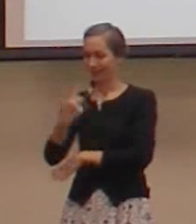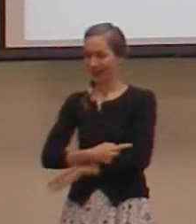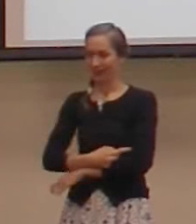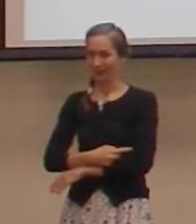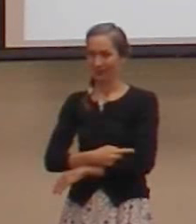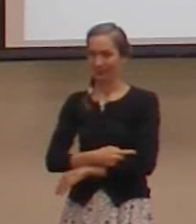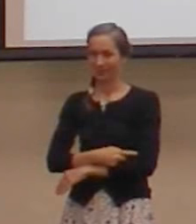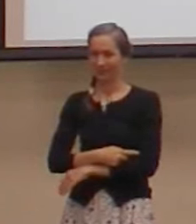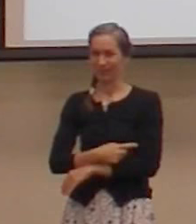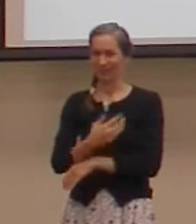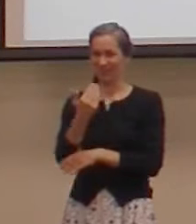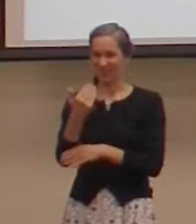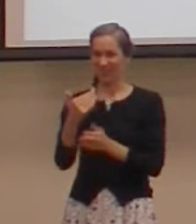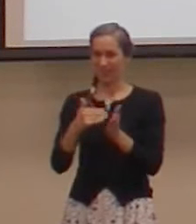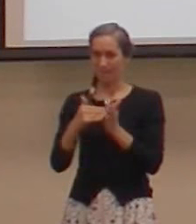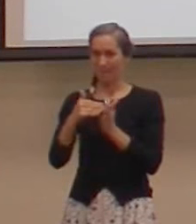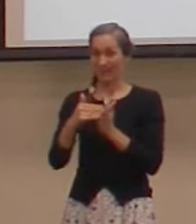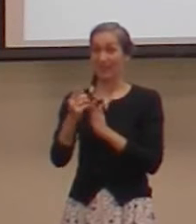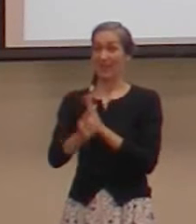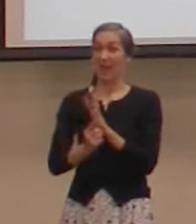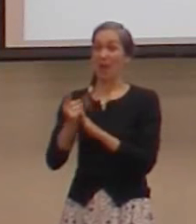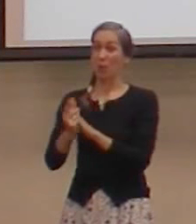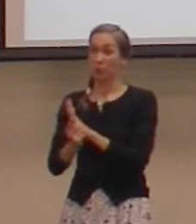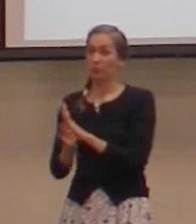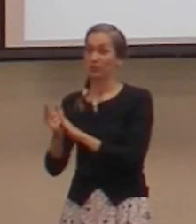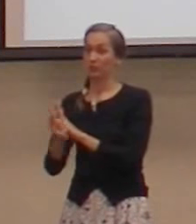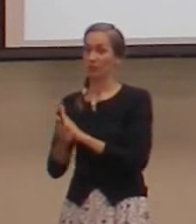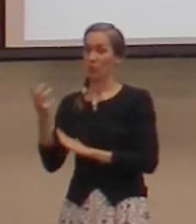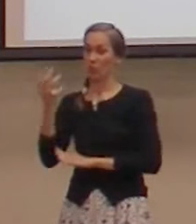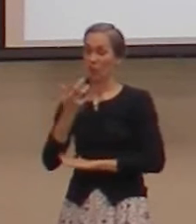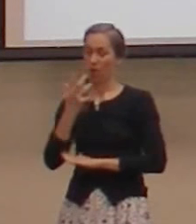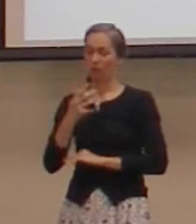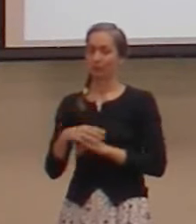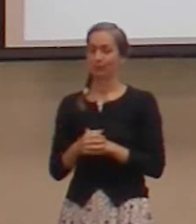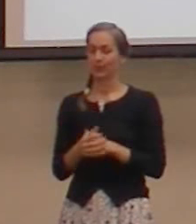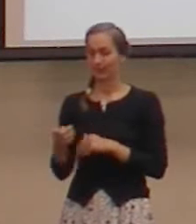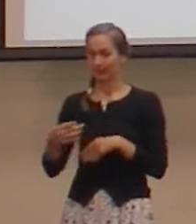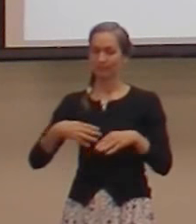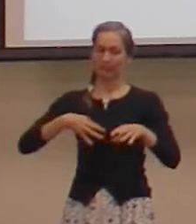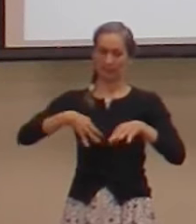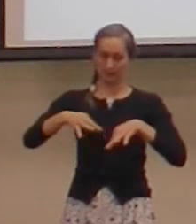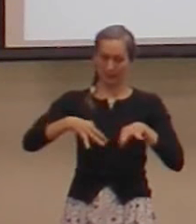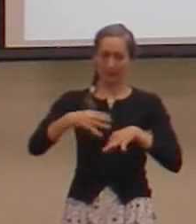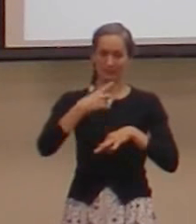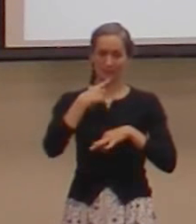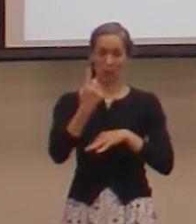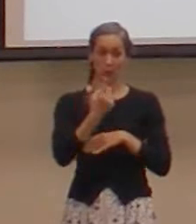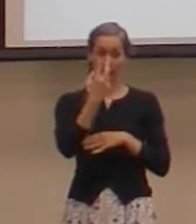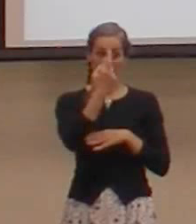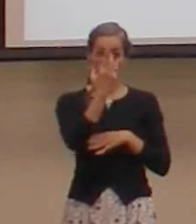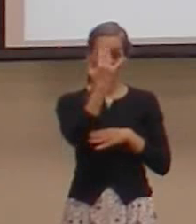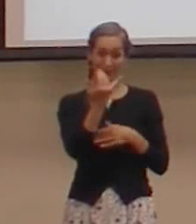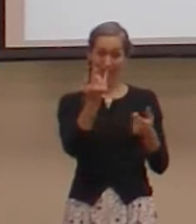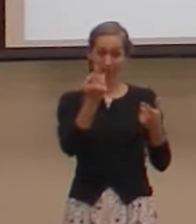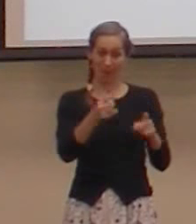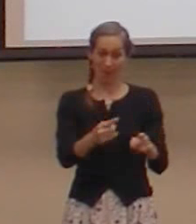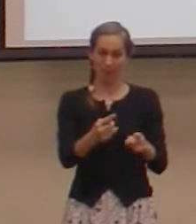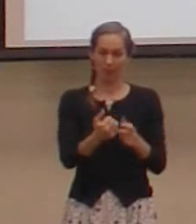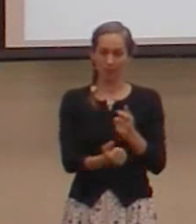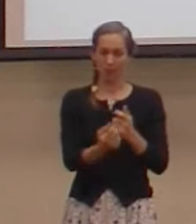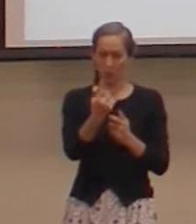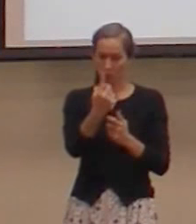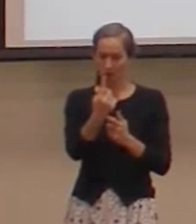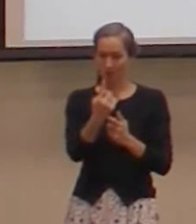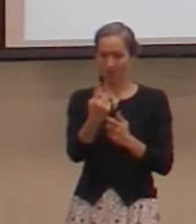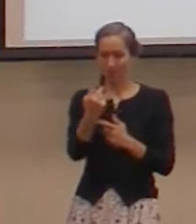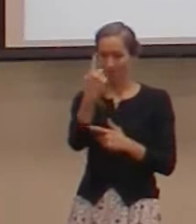that? But as he was talking about that, he said, the only reason that happens is because everybody gets on the same